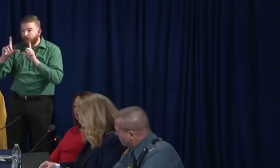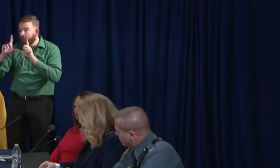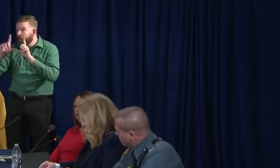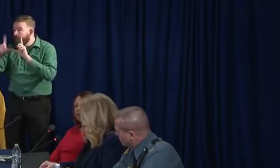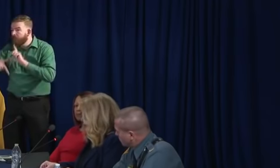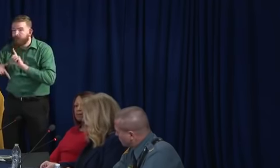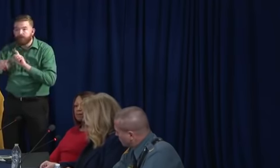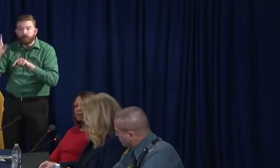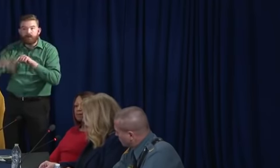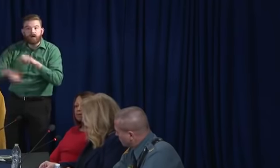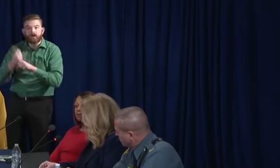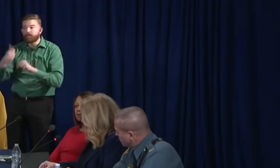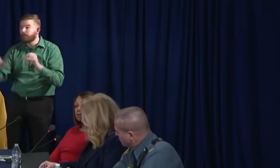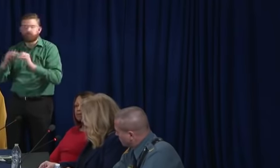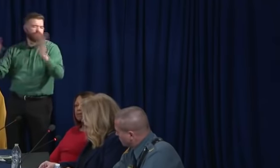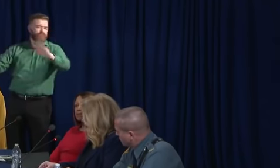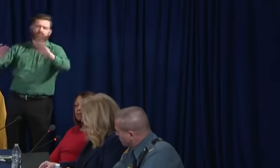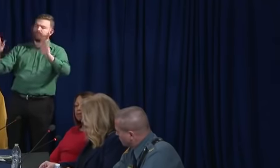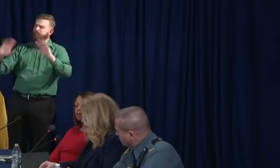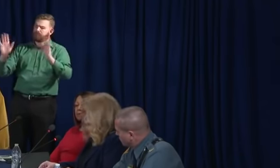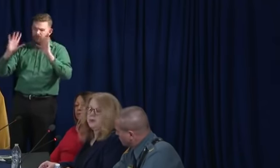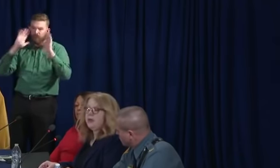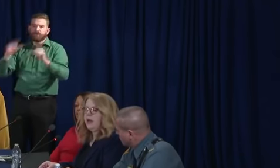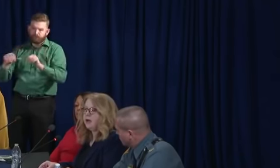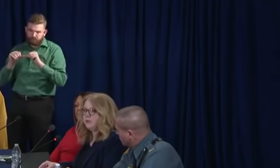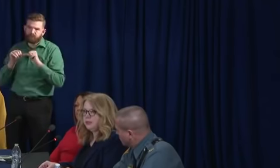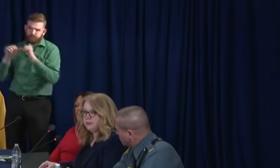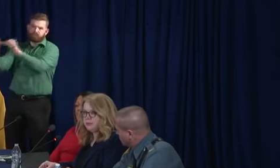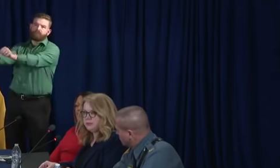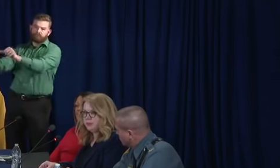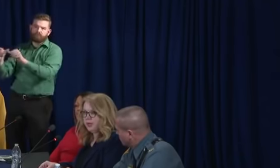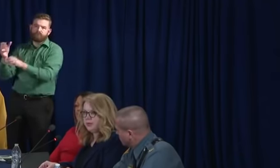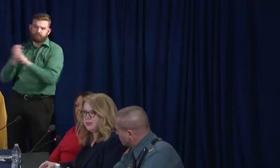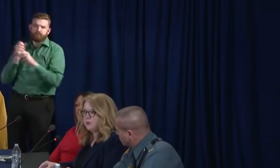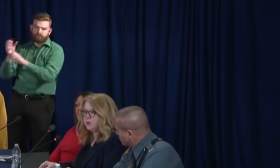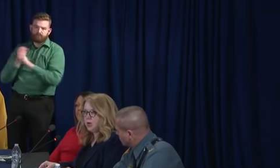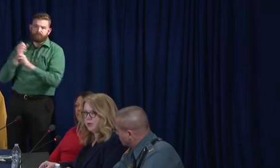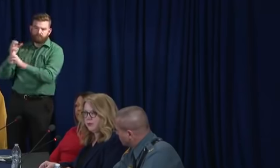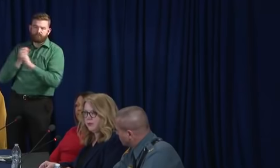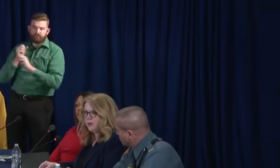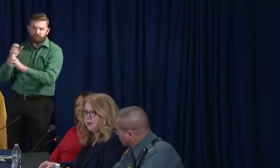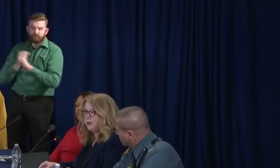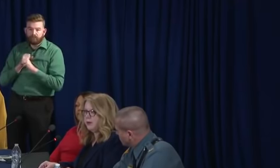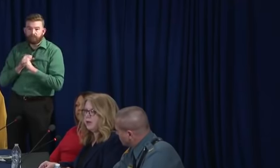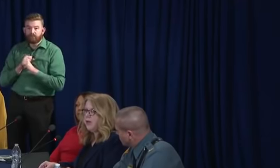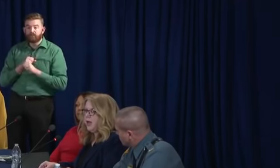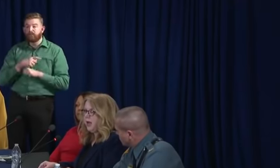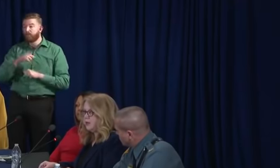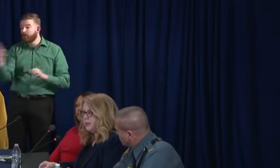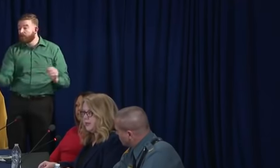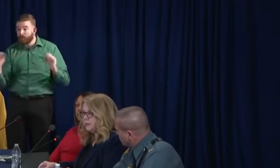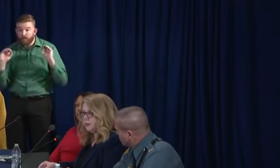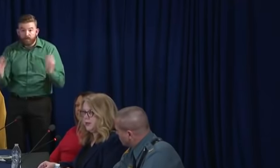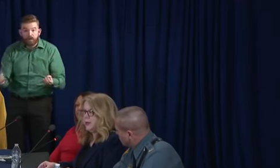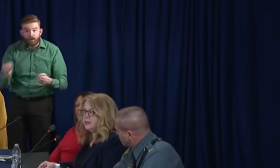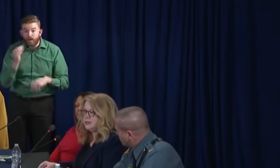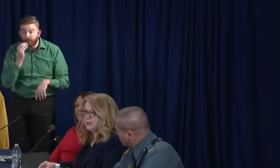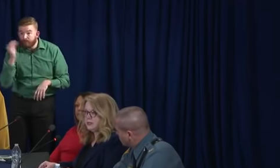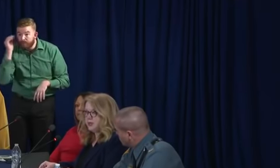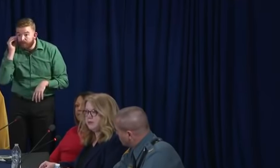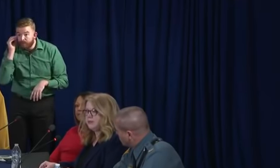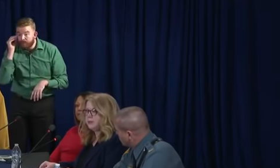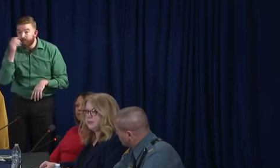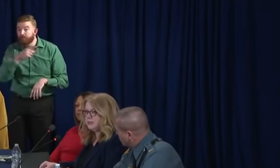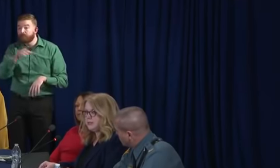homeless shelter community and are working on the needs that they may have for cleaning supplies, and we're talking with them about how they can implement guidance